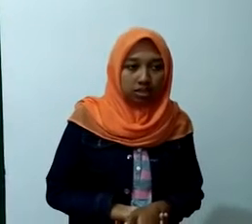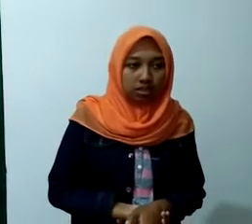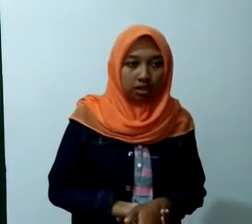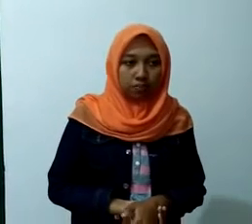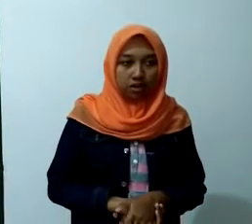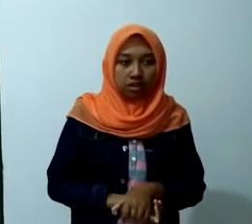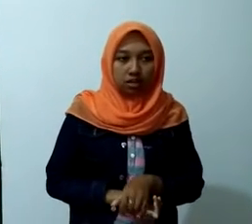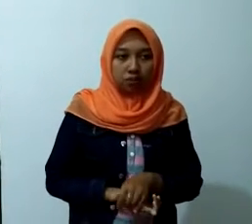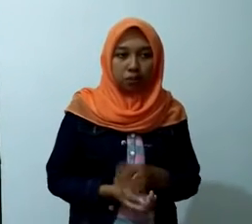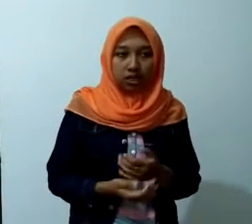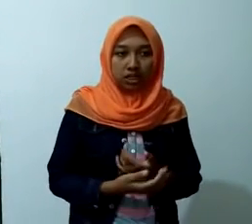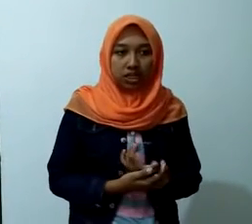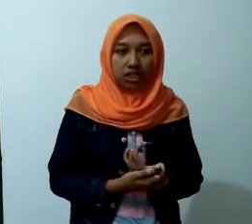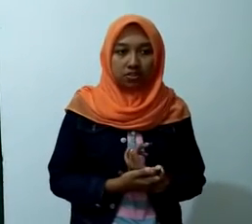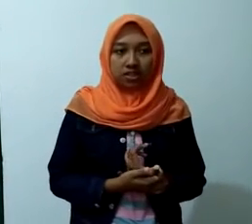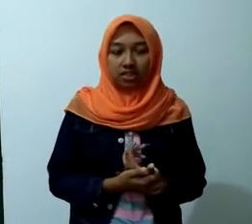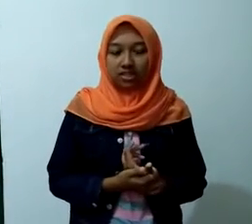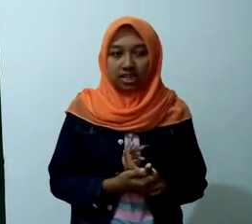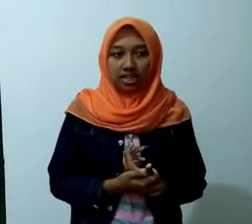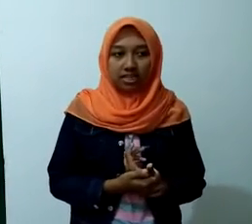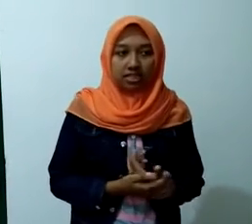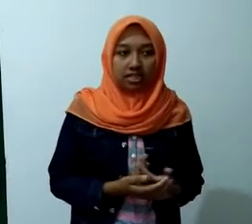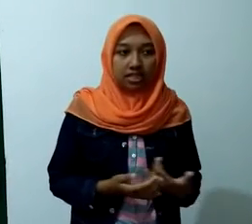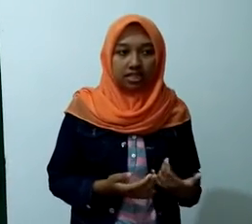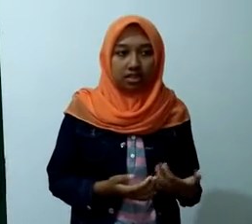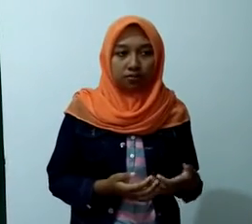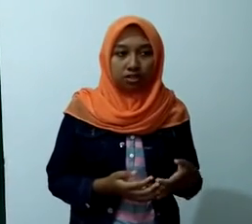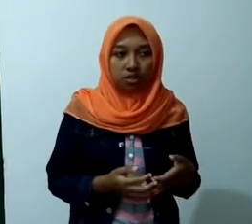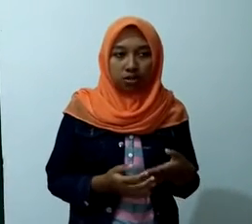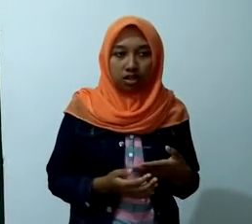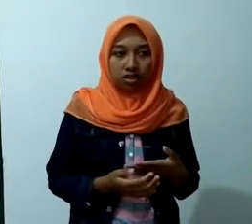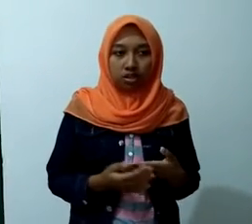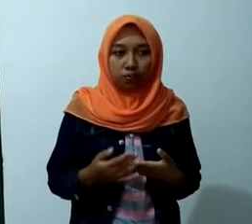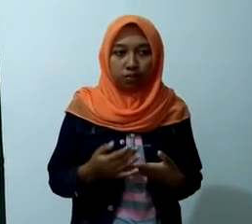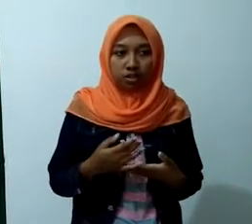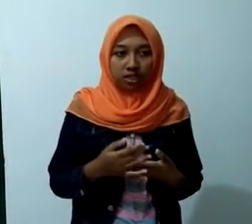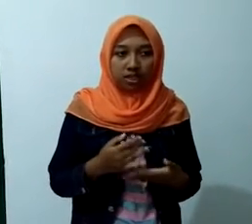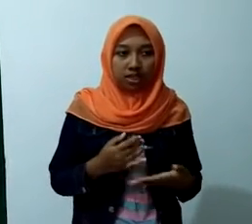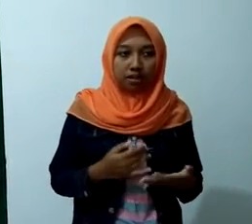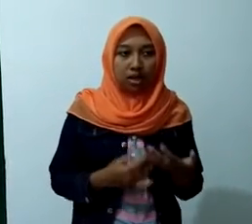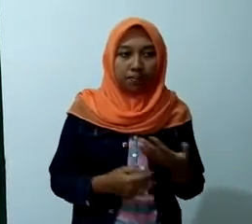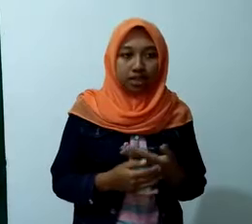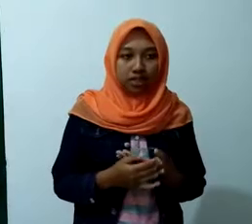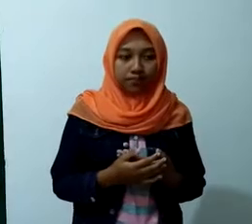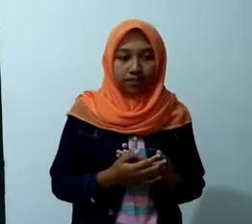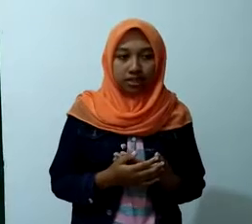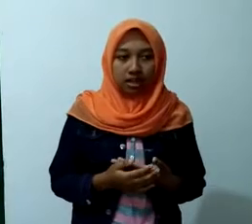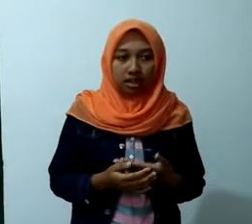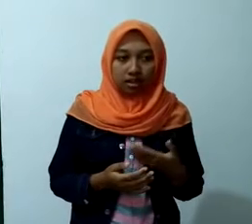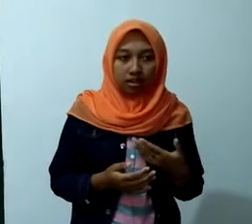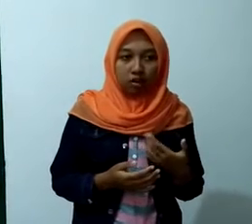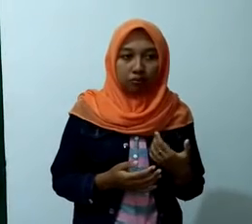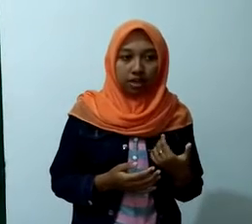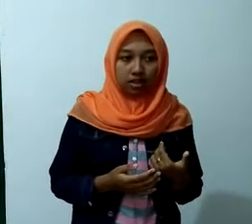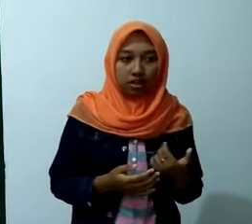to Schreiber, the population in social science research refers to all your potential participants. Think